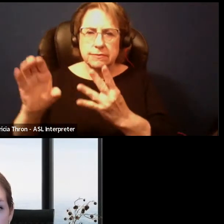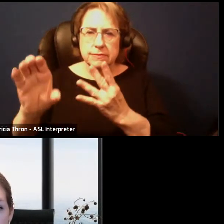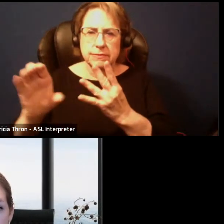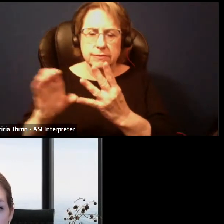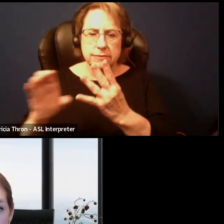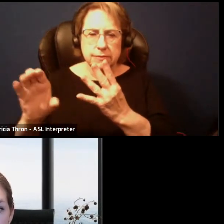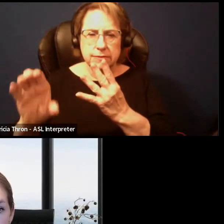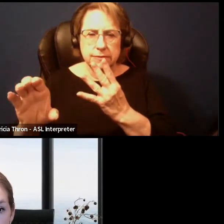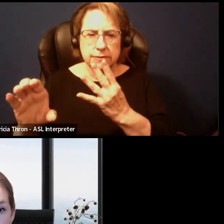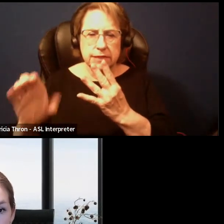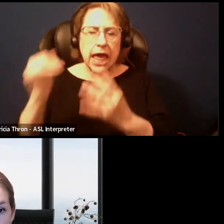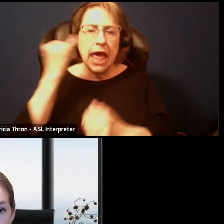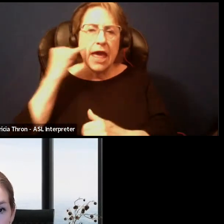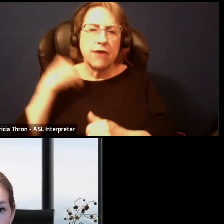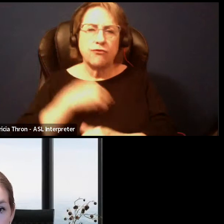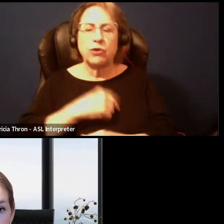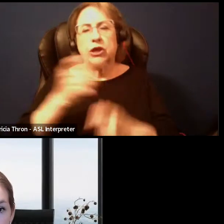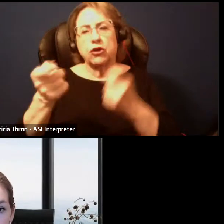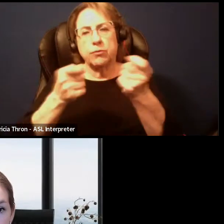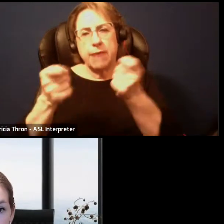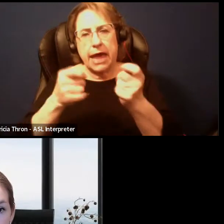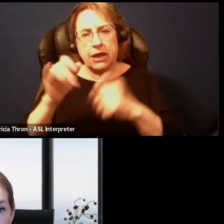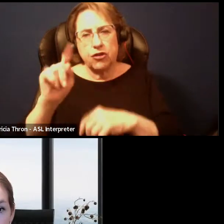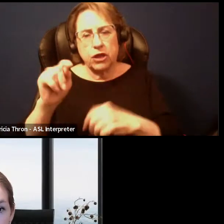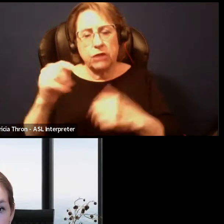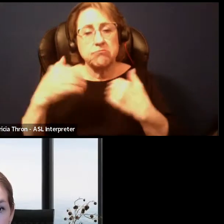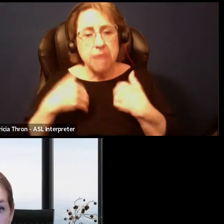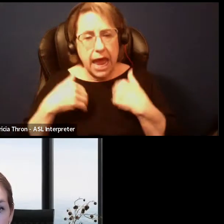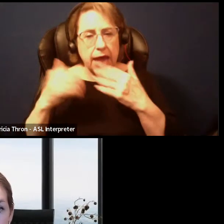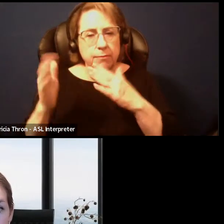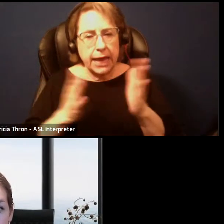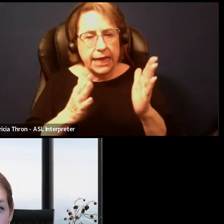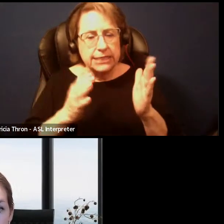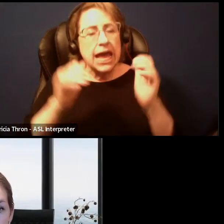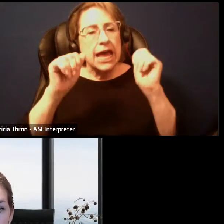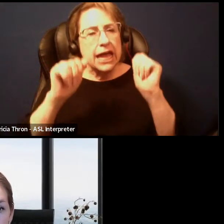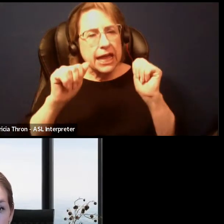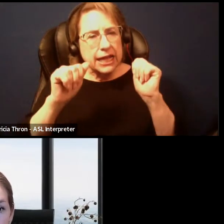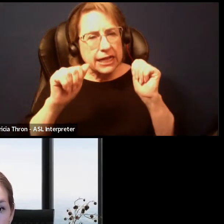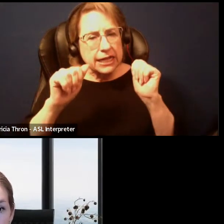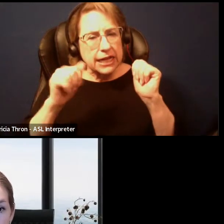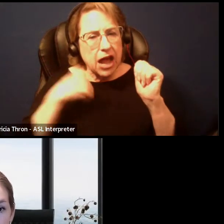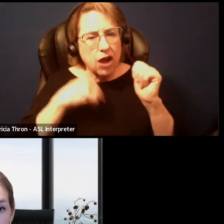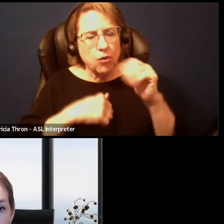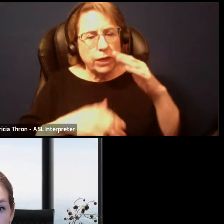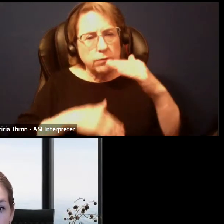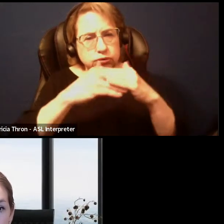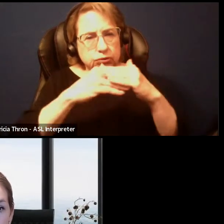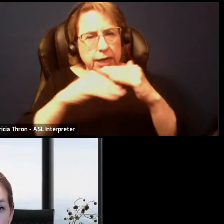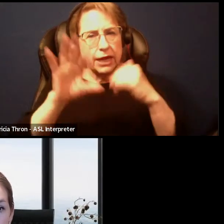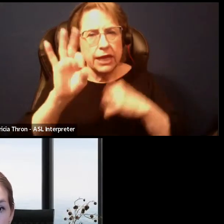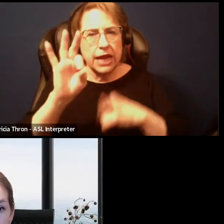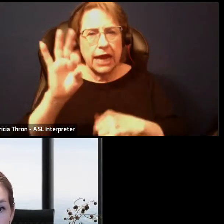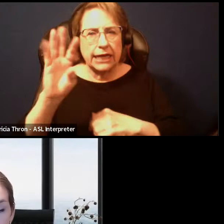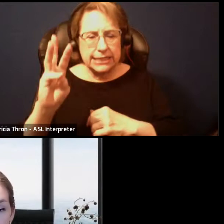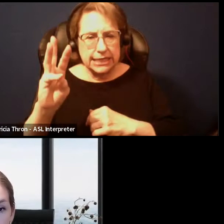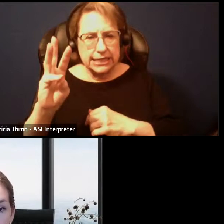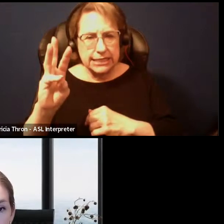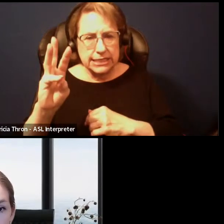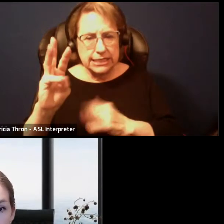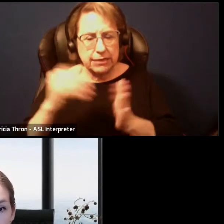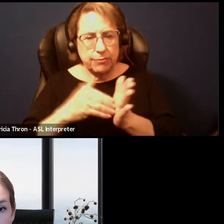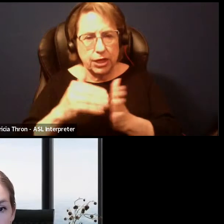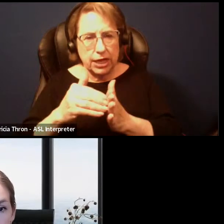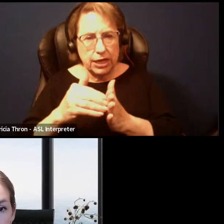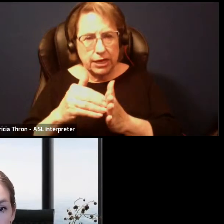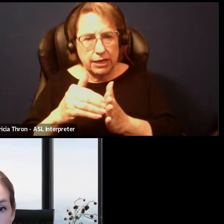it and had capacity and had plans and all of that. Are we tapped out at 96 pretty much? We're not, well,